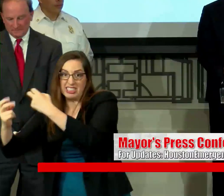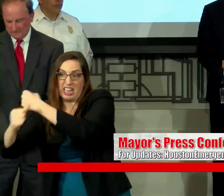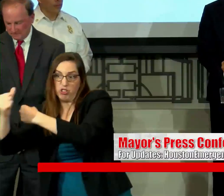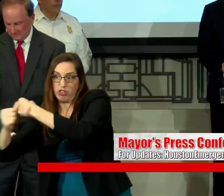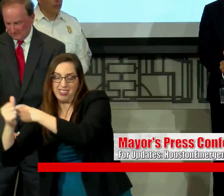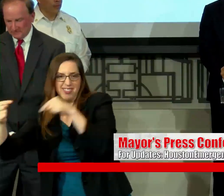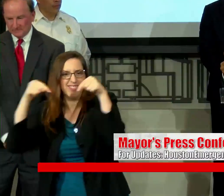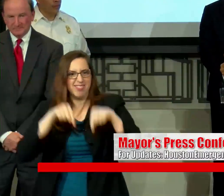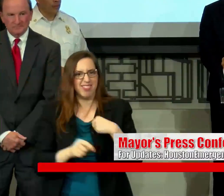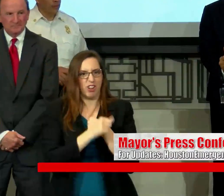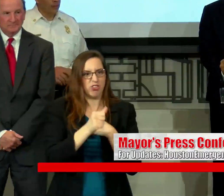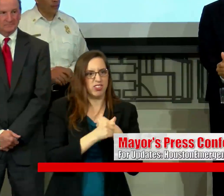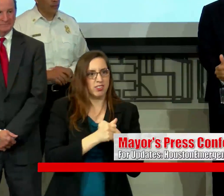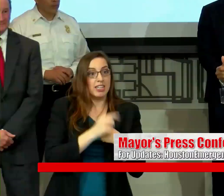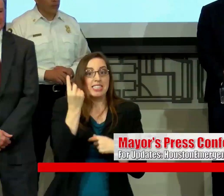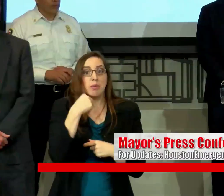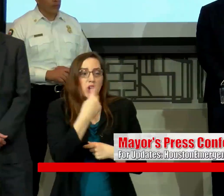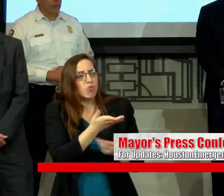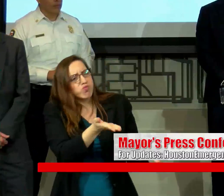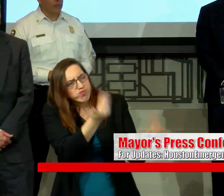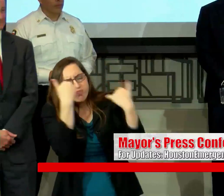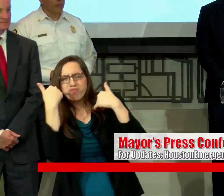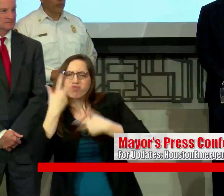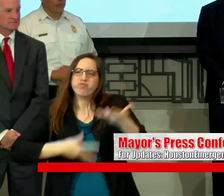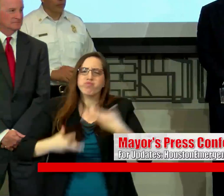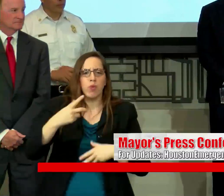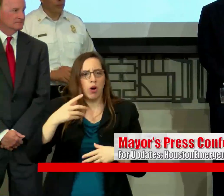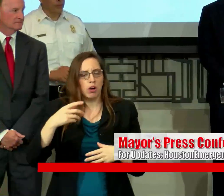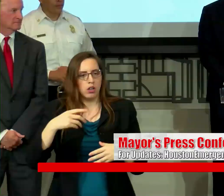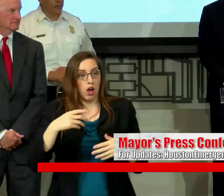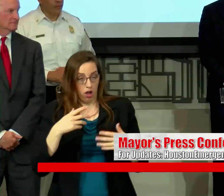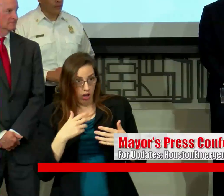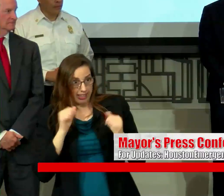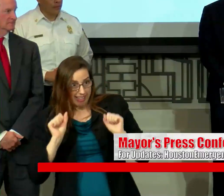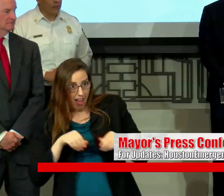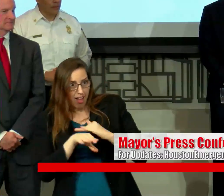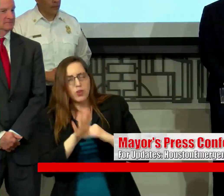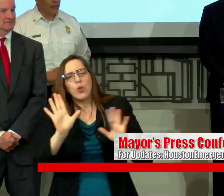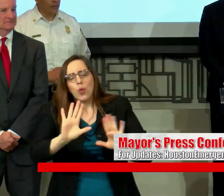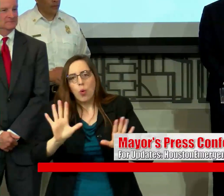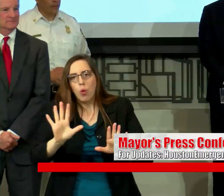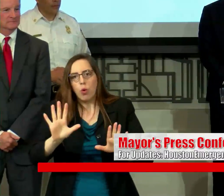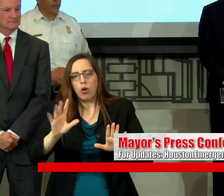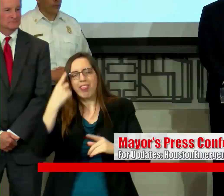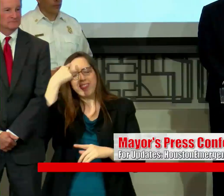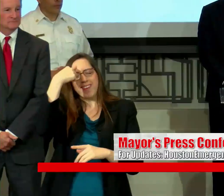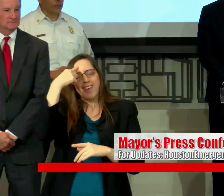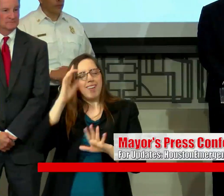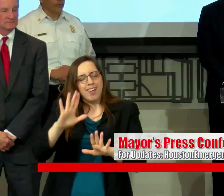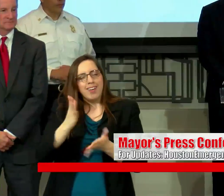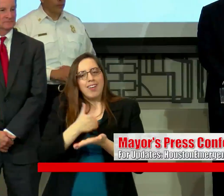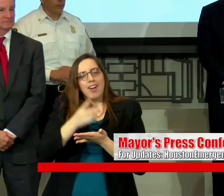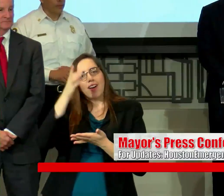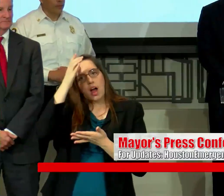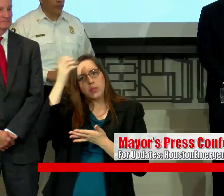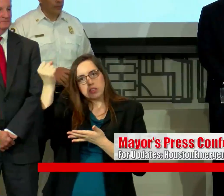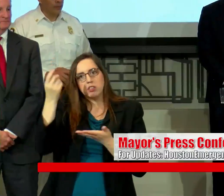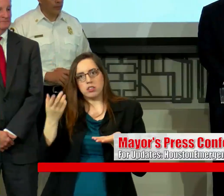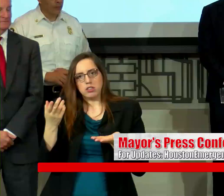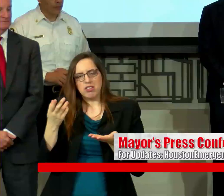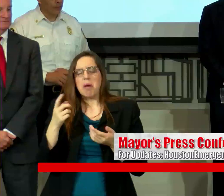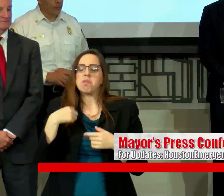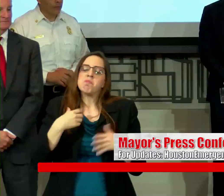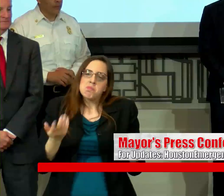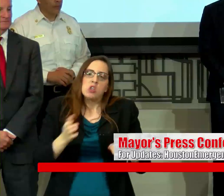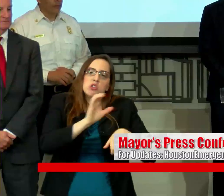care who tells you to go in there. Exercise some common sense. And I think the